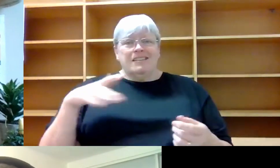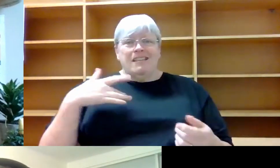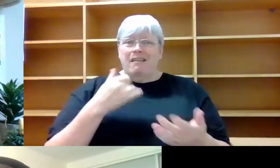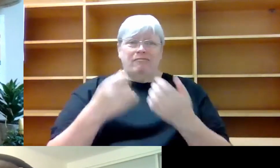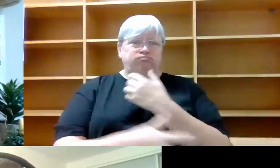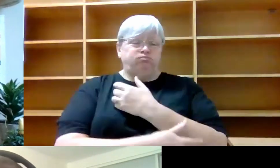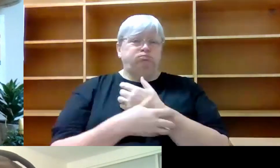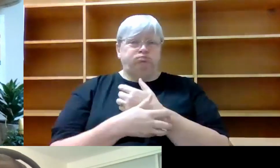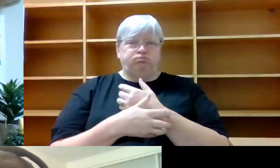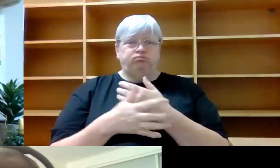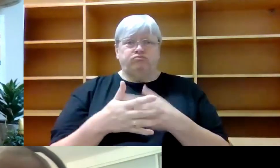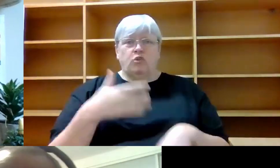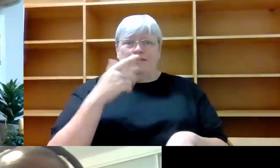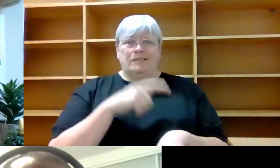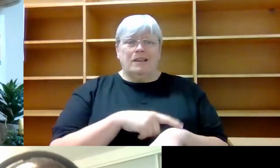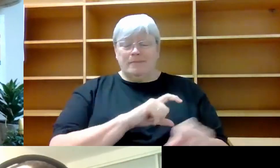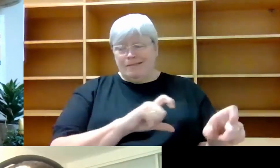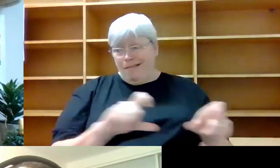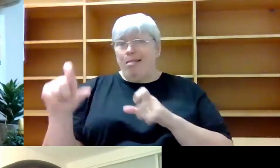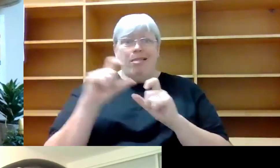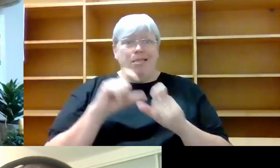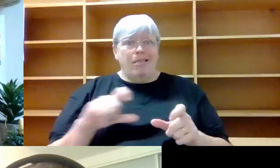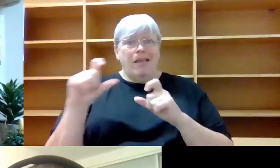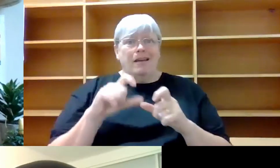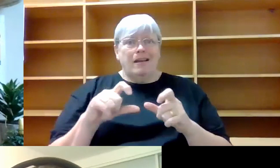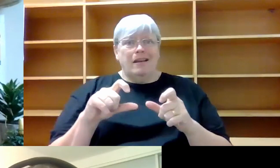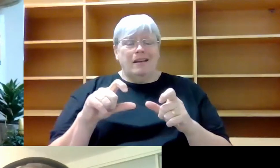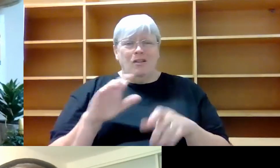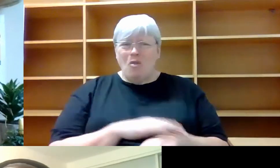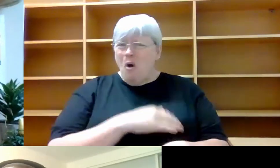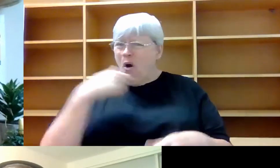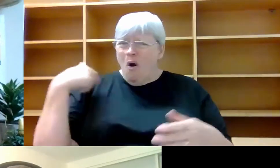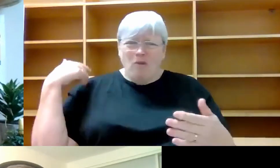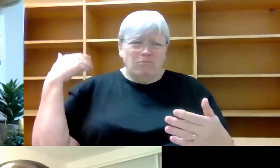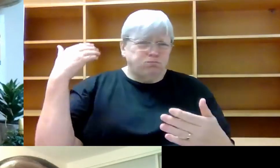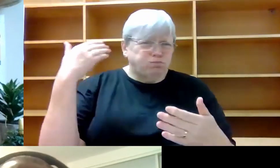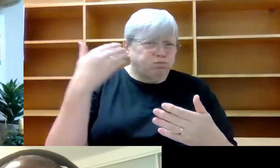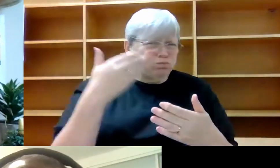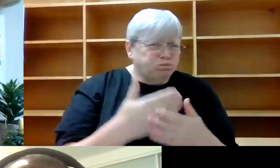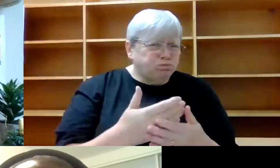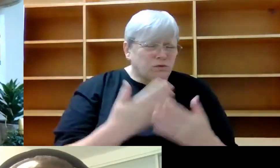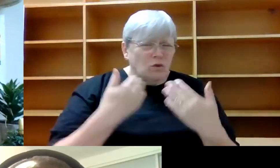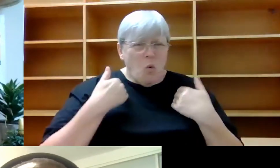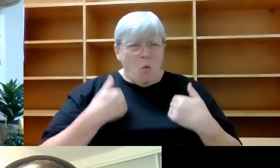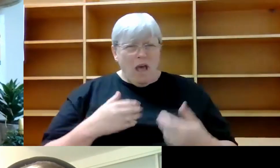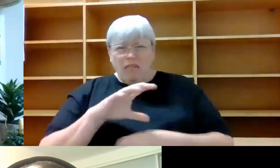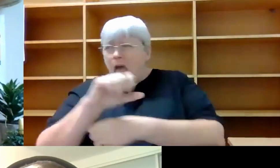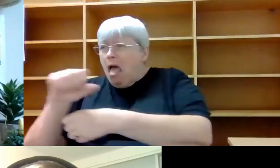for still do to some aspects, for centuries while all this wealth hoarding was going